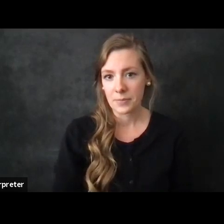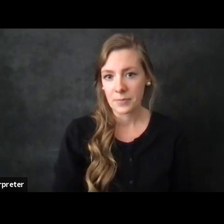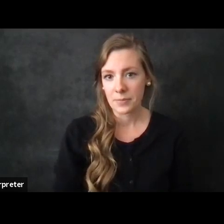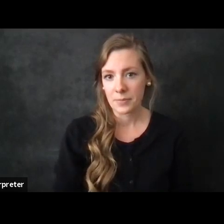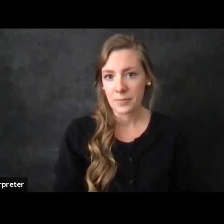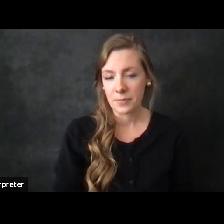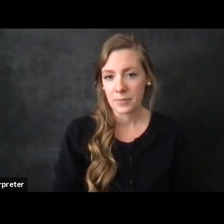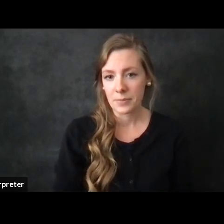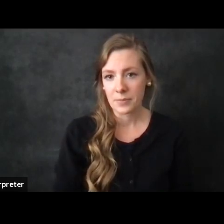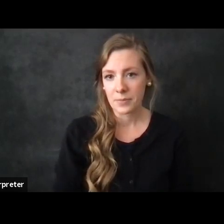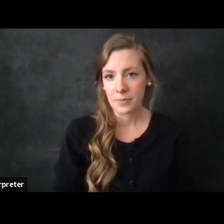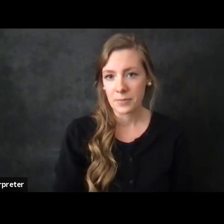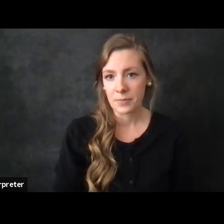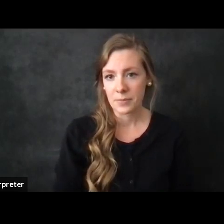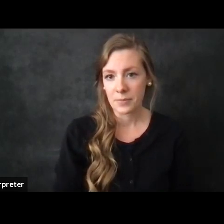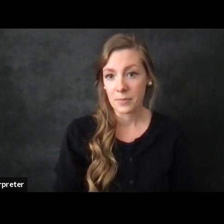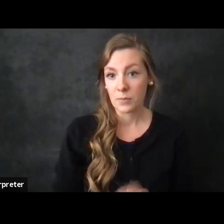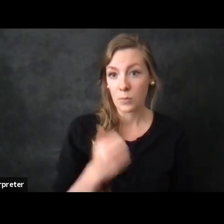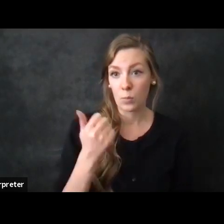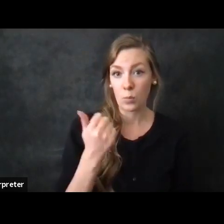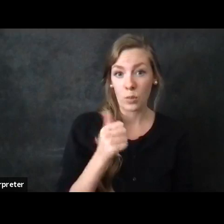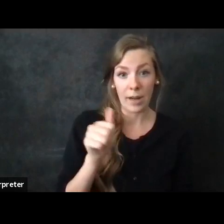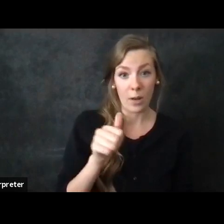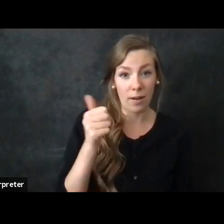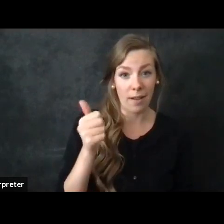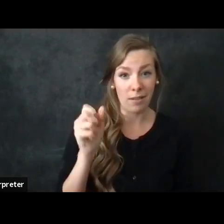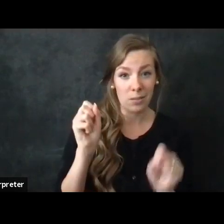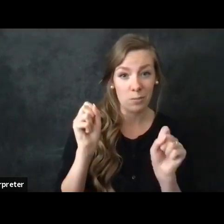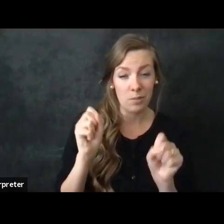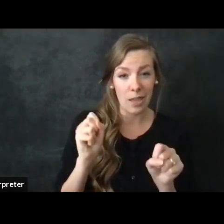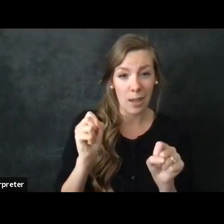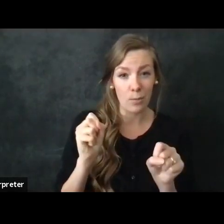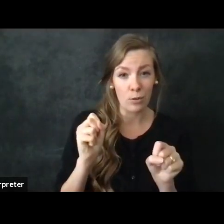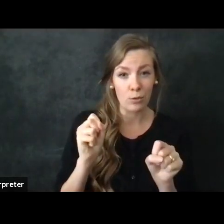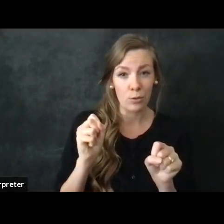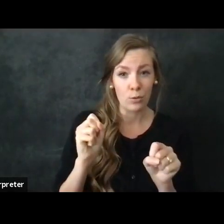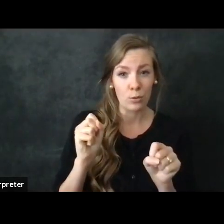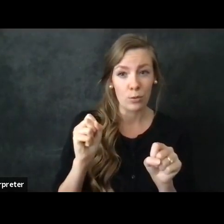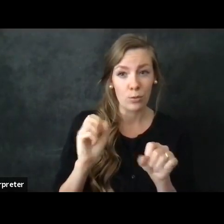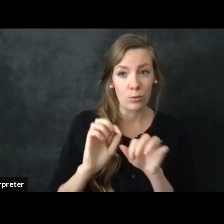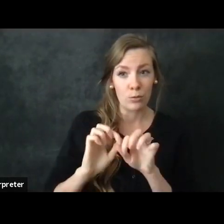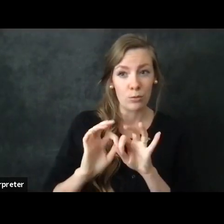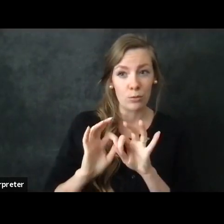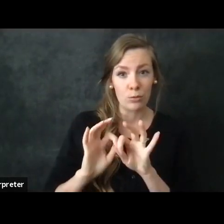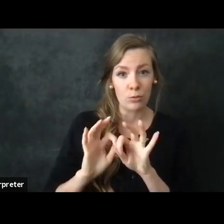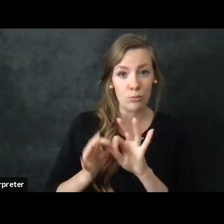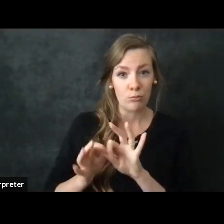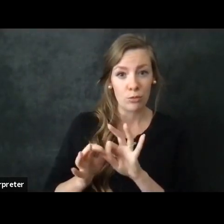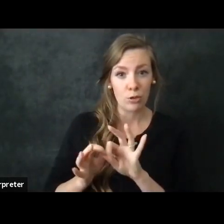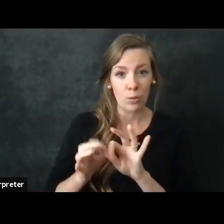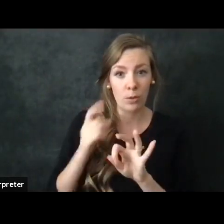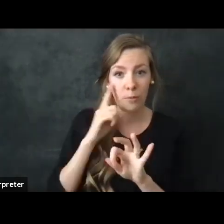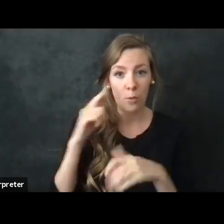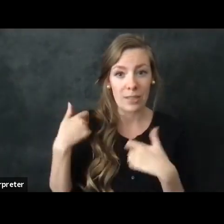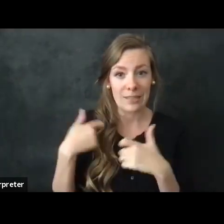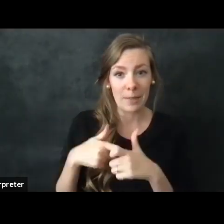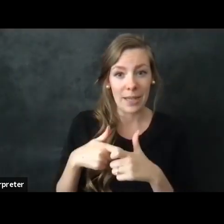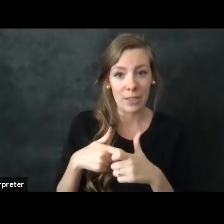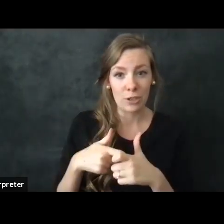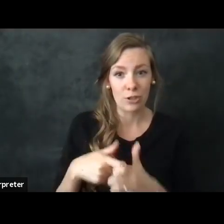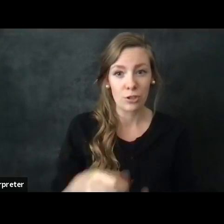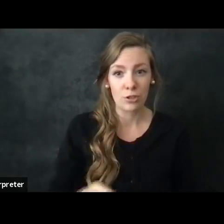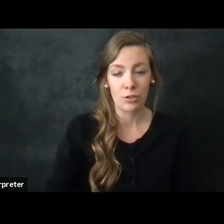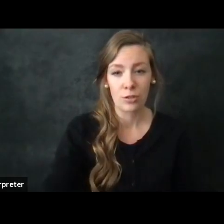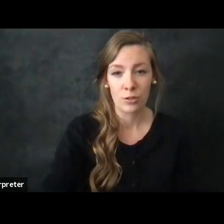Would anyone else be able to get the message, since I think we're having some challenges with Gilbert's audio? Sylvia, would you be able to help